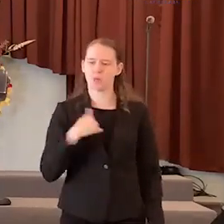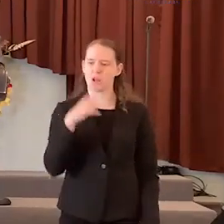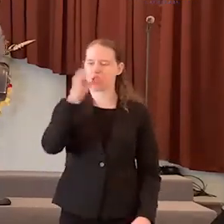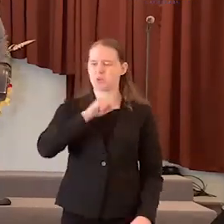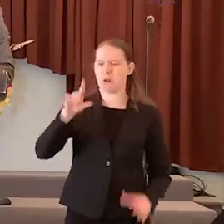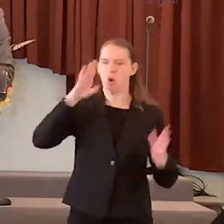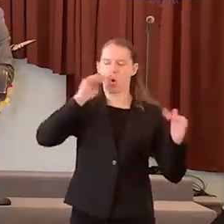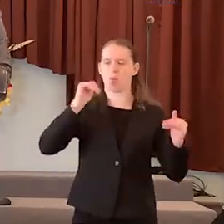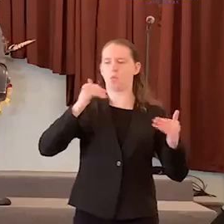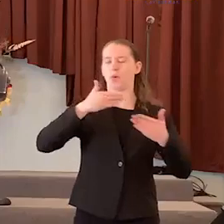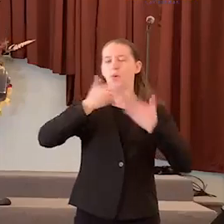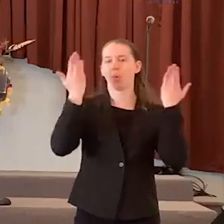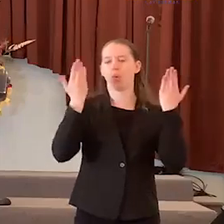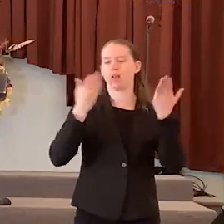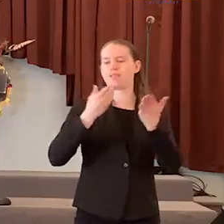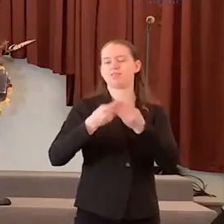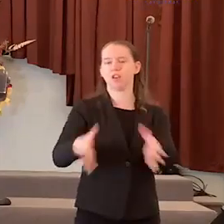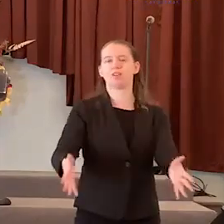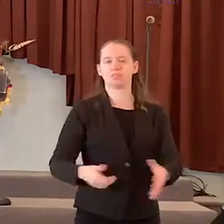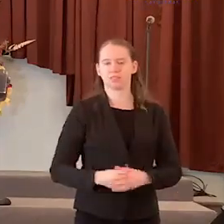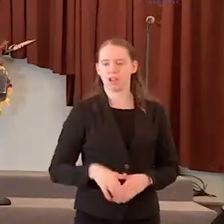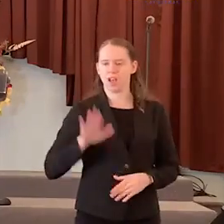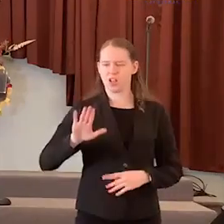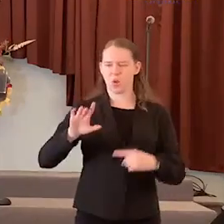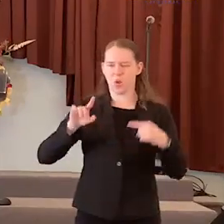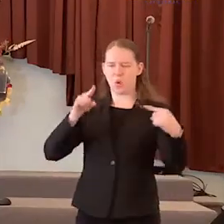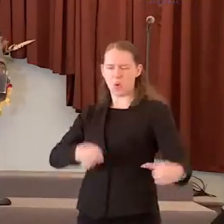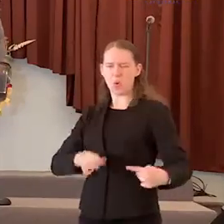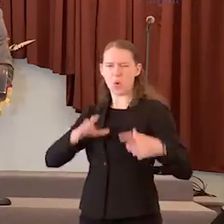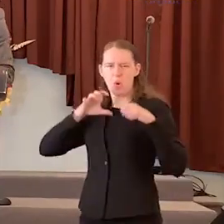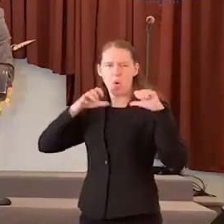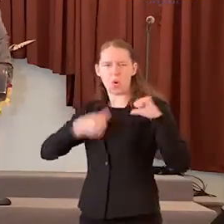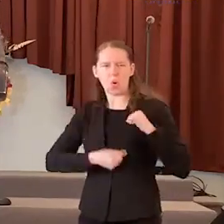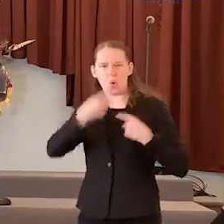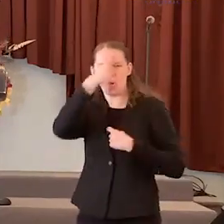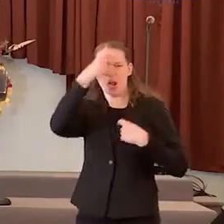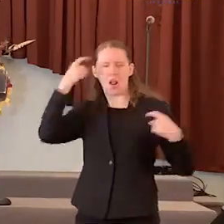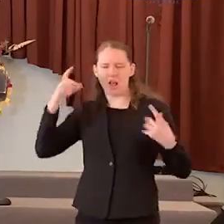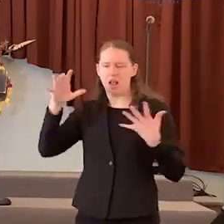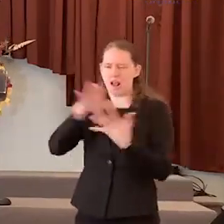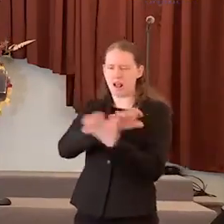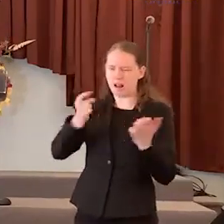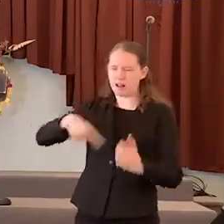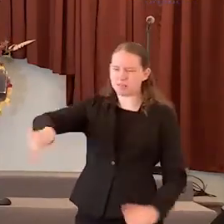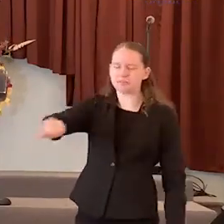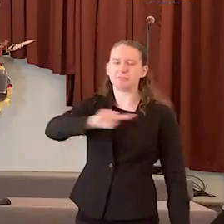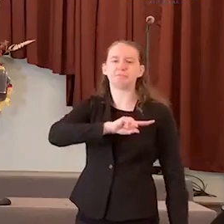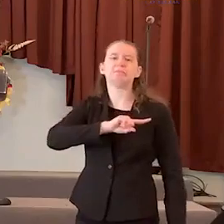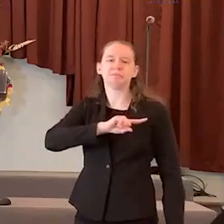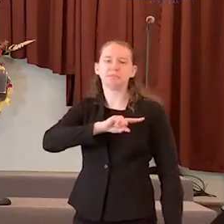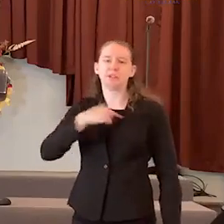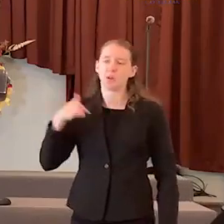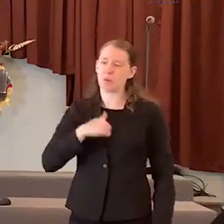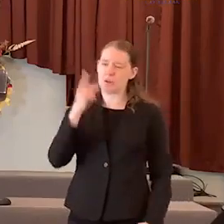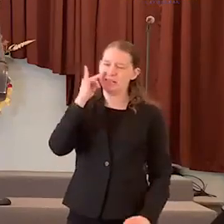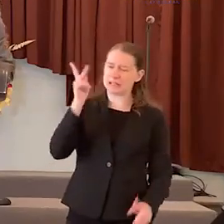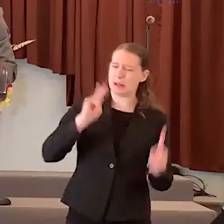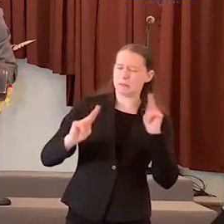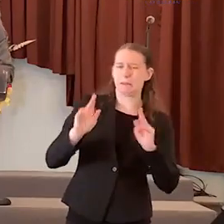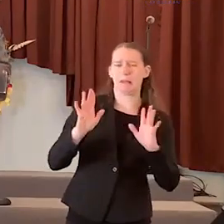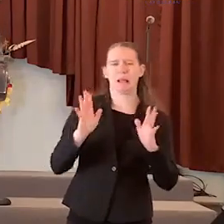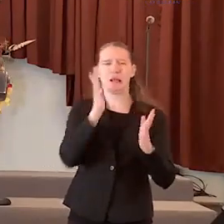for them. We look at the struggles and of their hurt, the wounded, the stripped, the left half dead. The disgrace, the